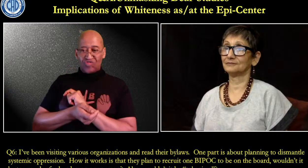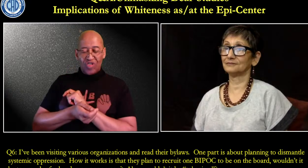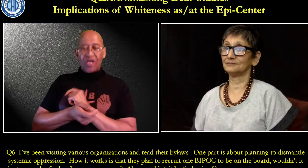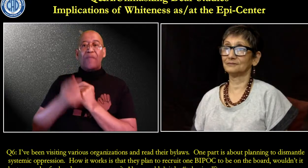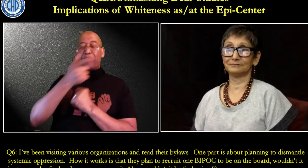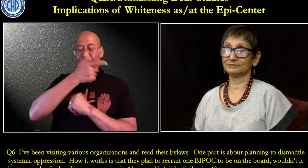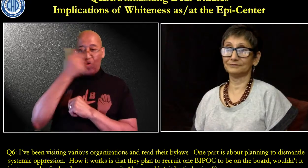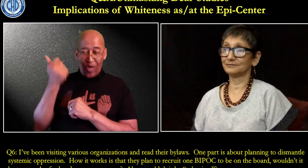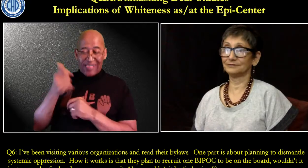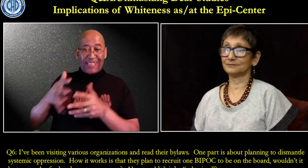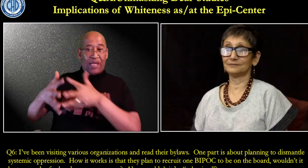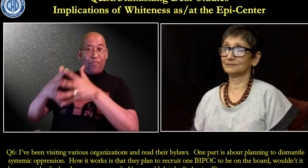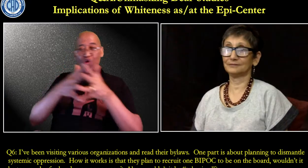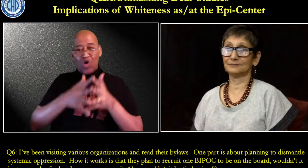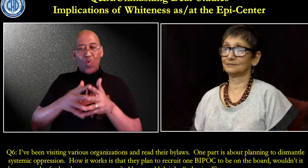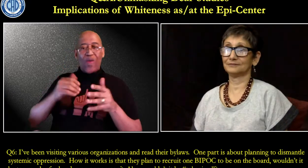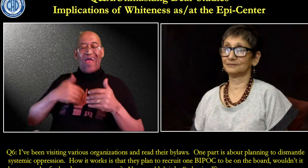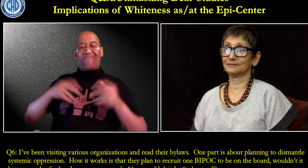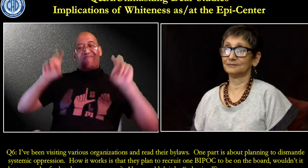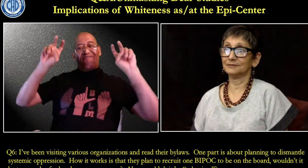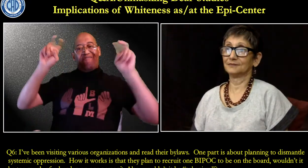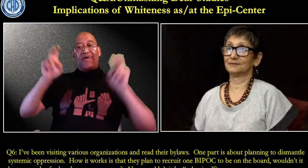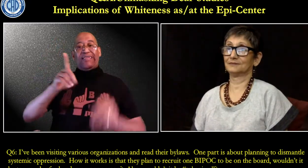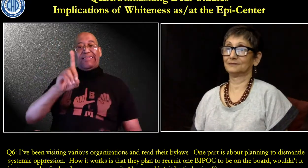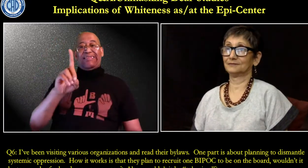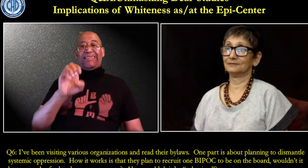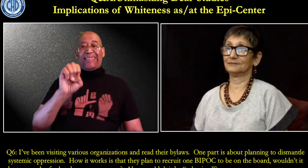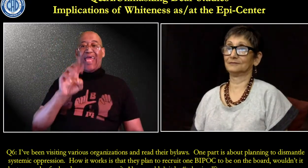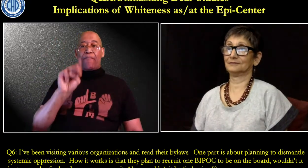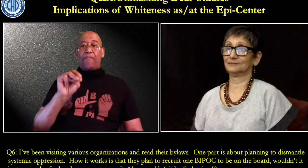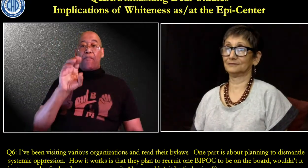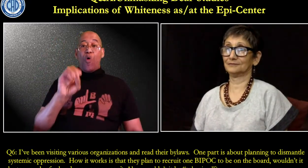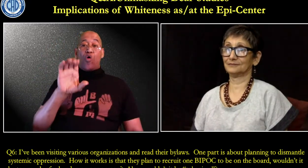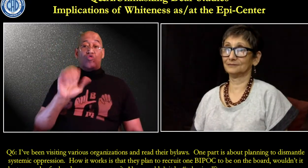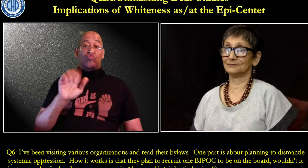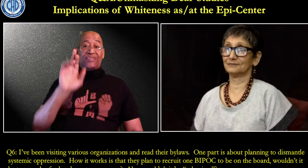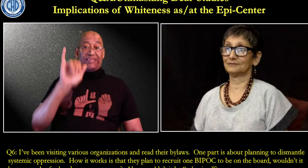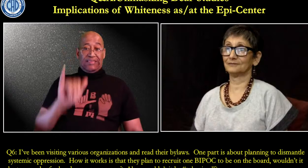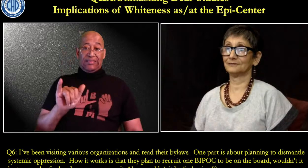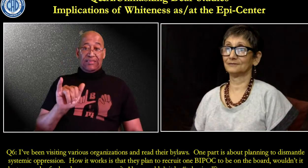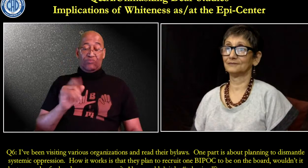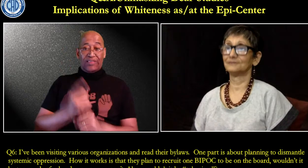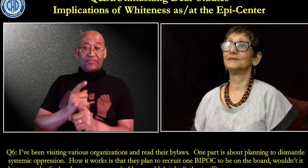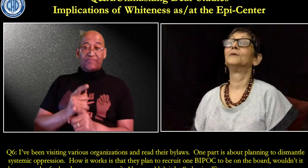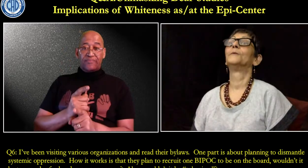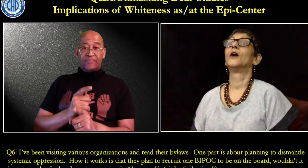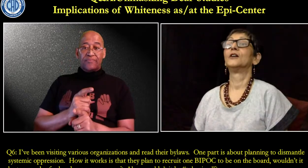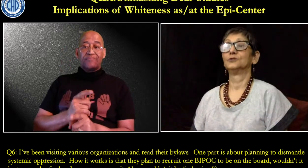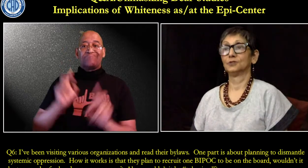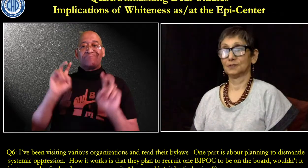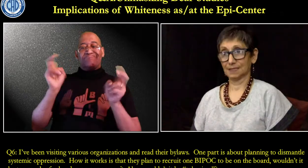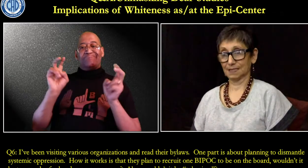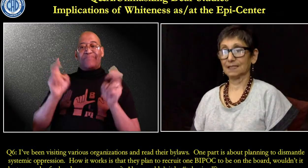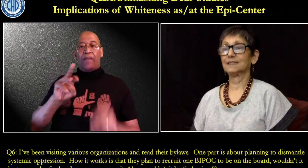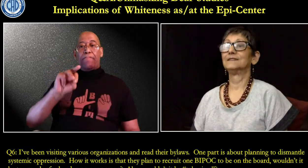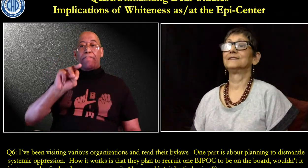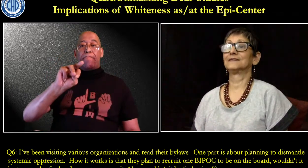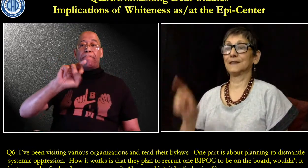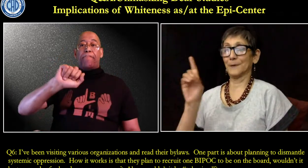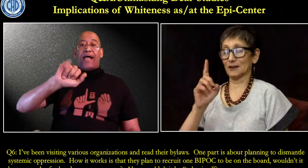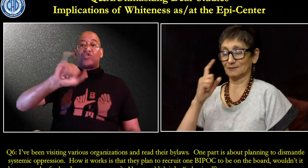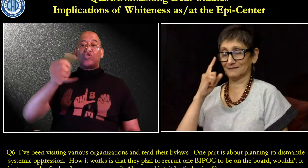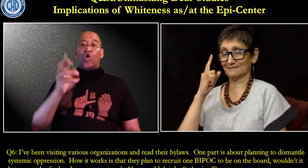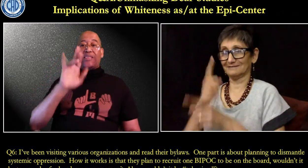with bringing in a BIPOC, it definitely hasn't changed. In America,